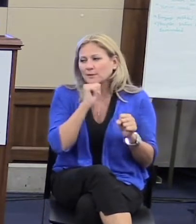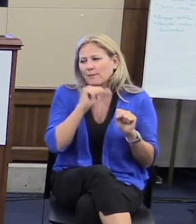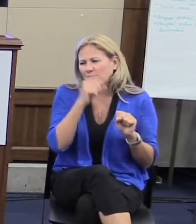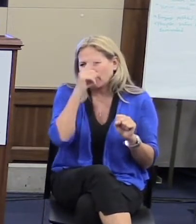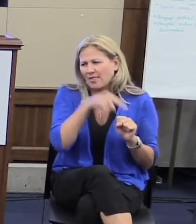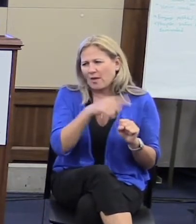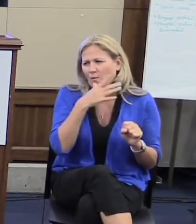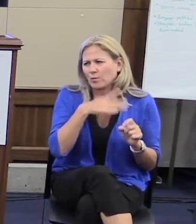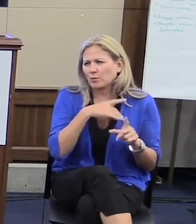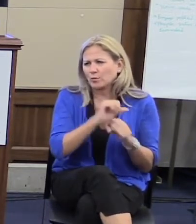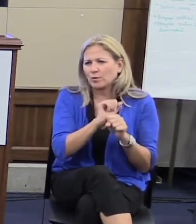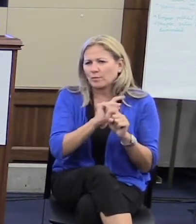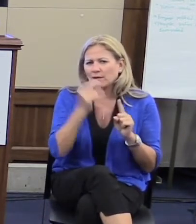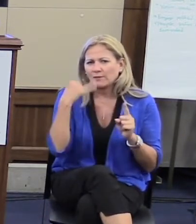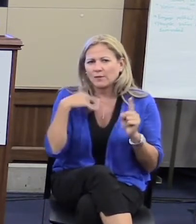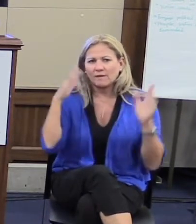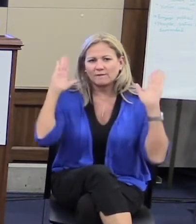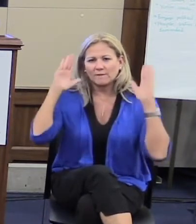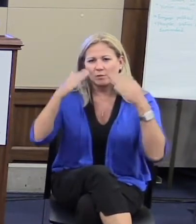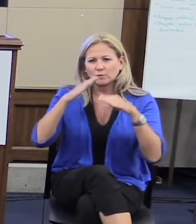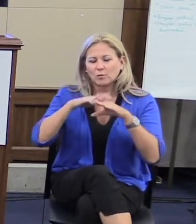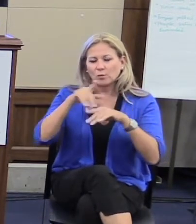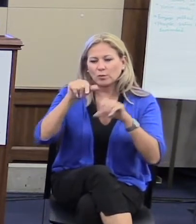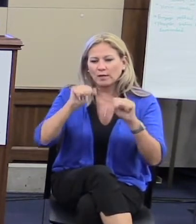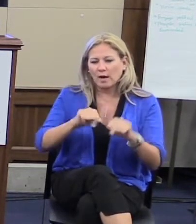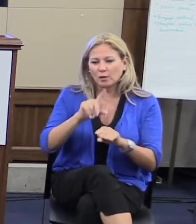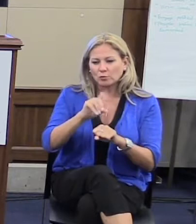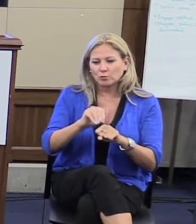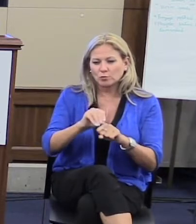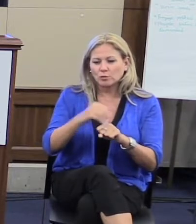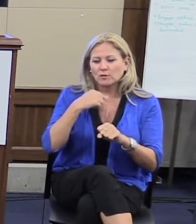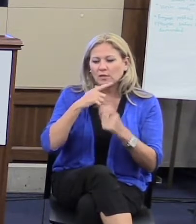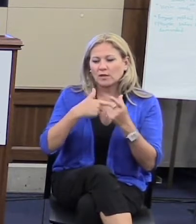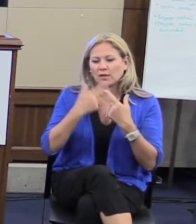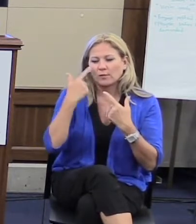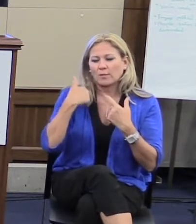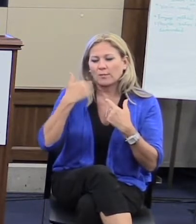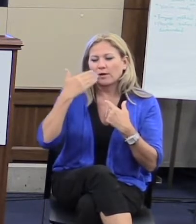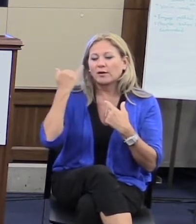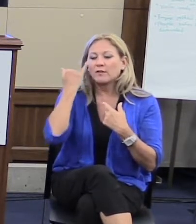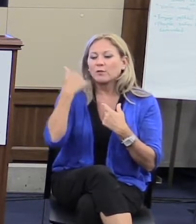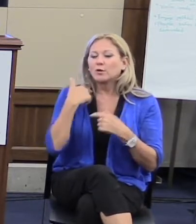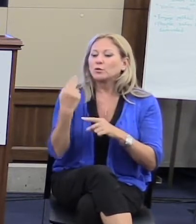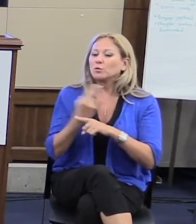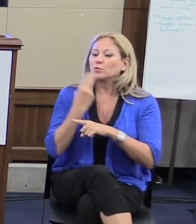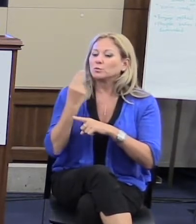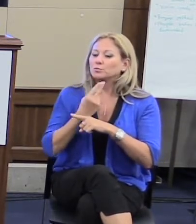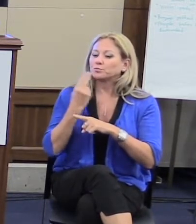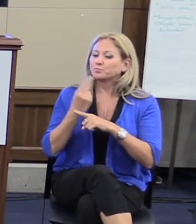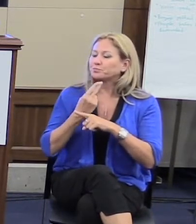possible. But I think if we focus on what you can do, I think we're better. And I think if we use the